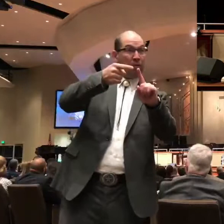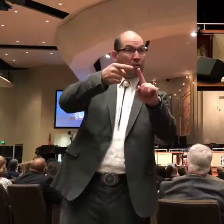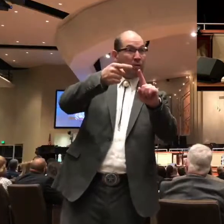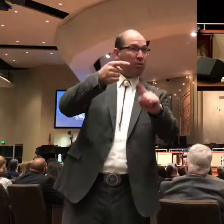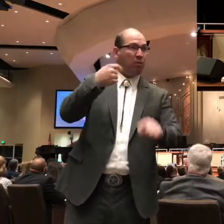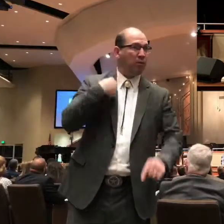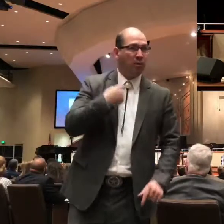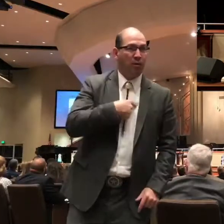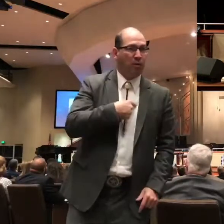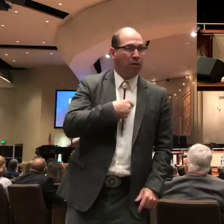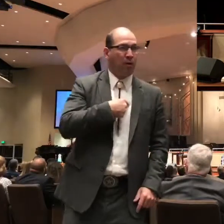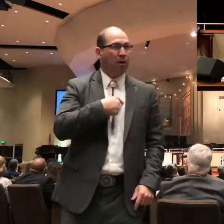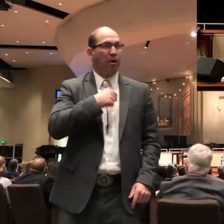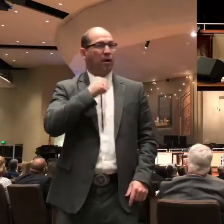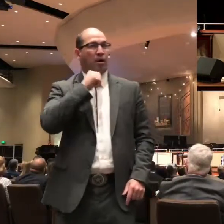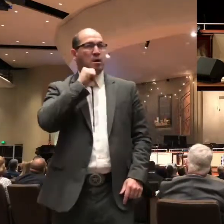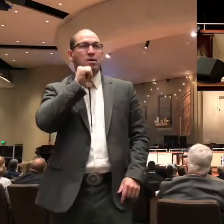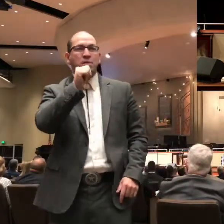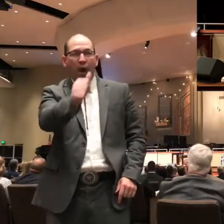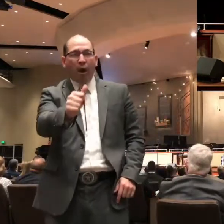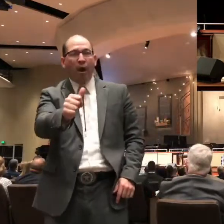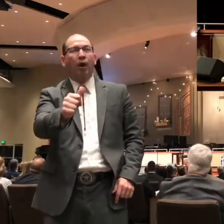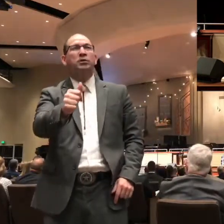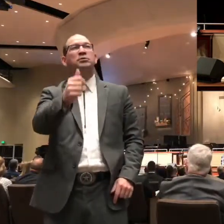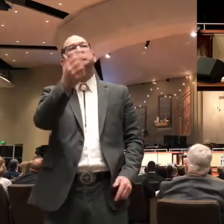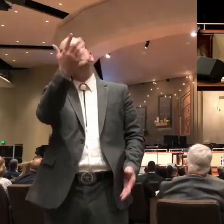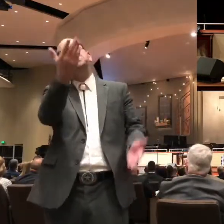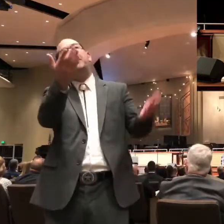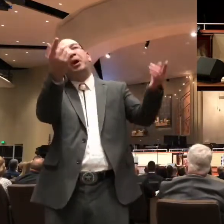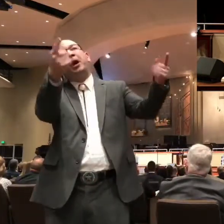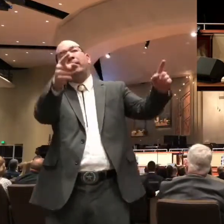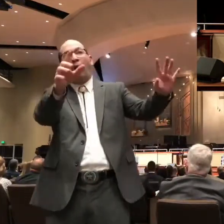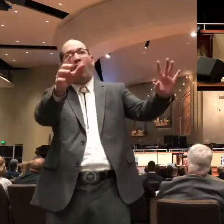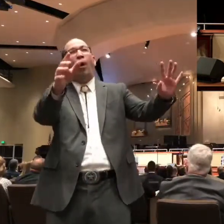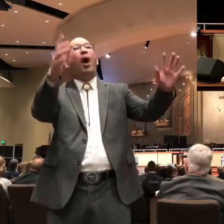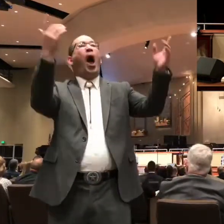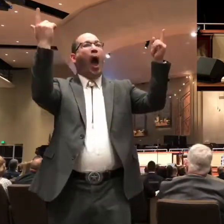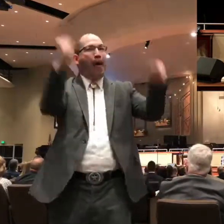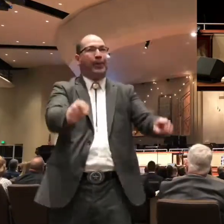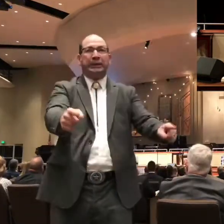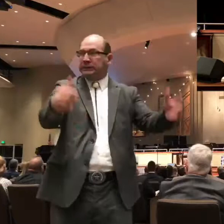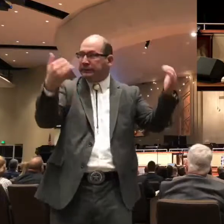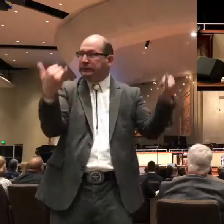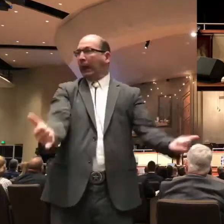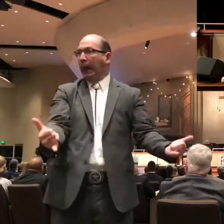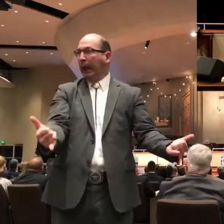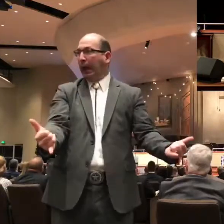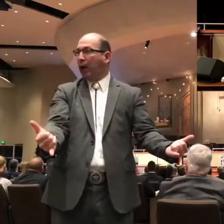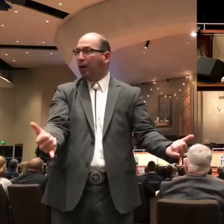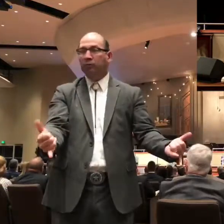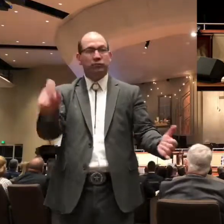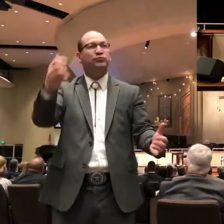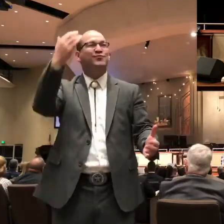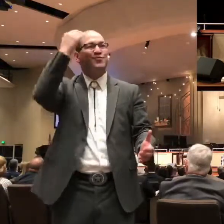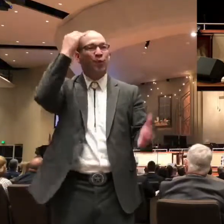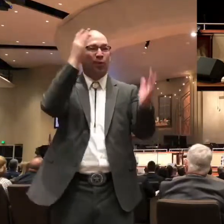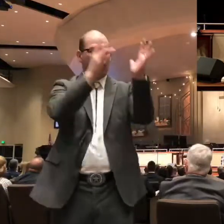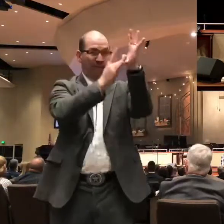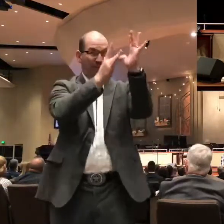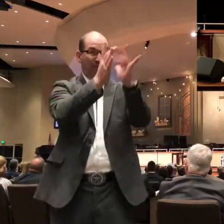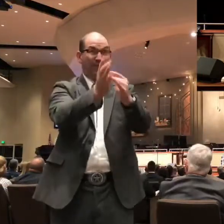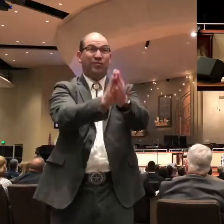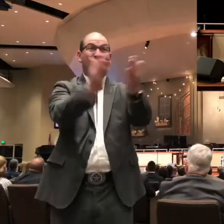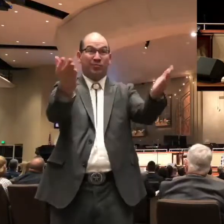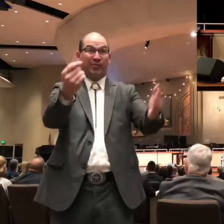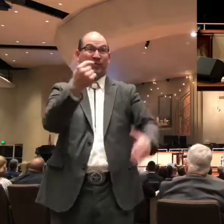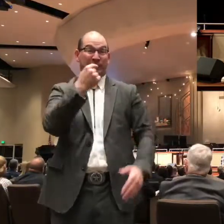talking about something that is coming, we're talking about something that has come. And we need to recognize what the Bible says when we read these